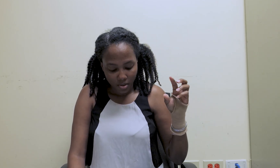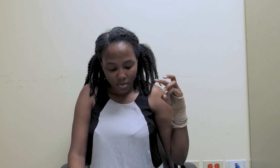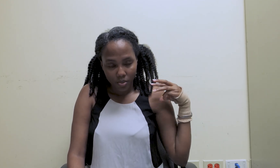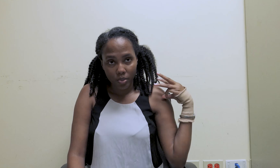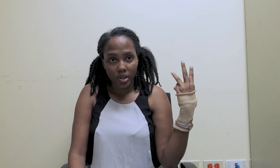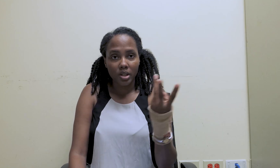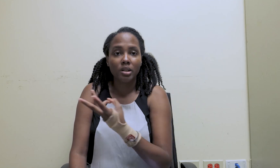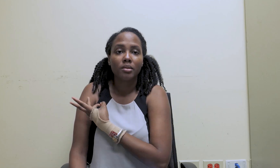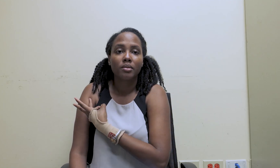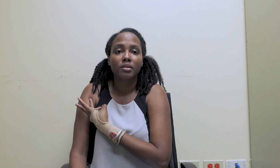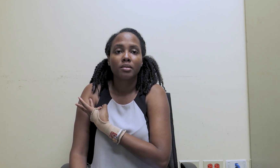We